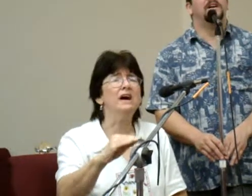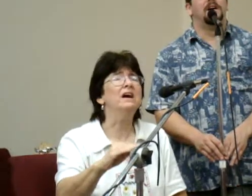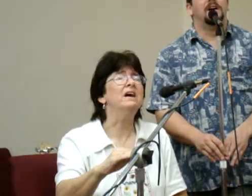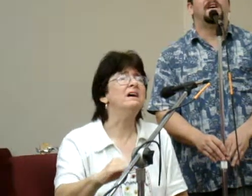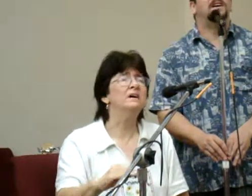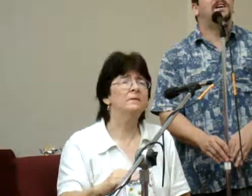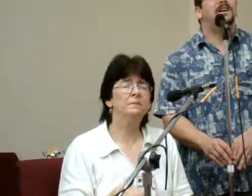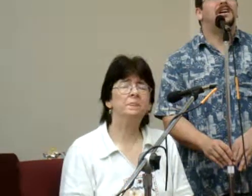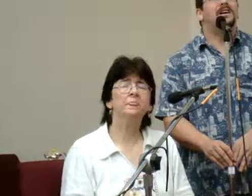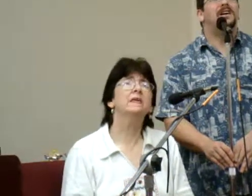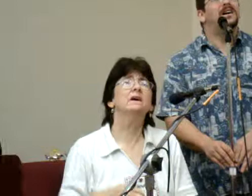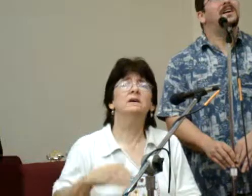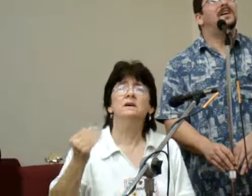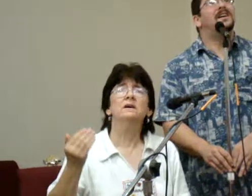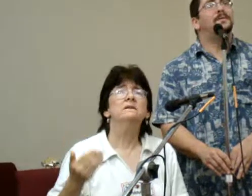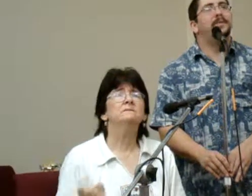boy